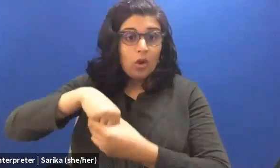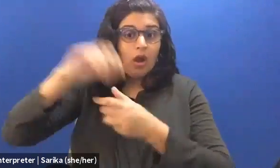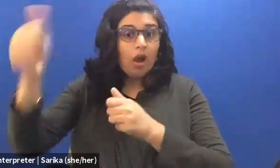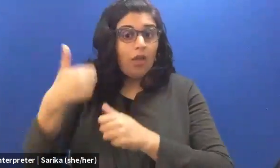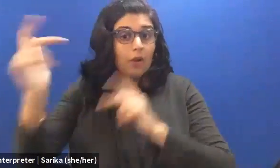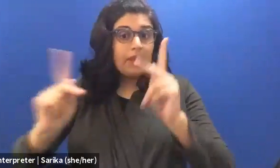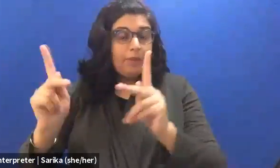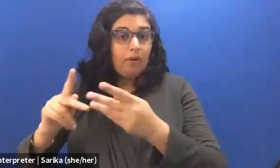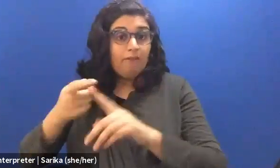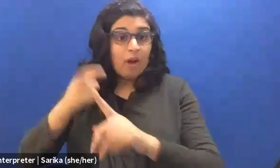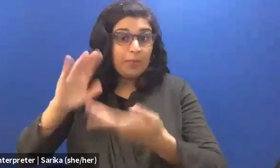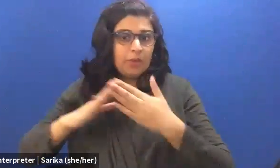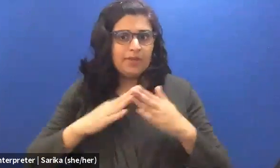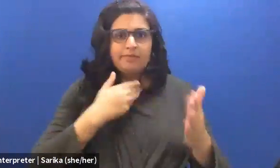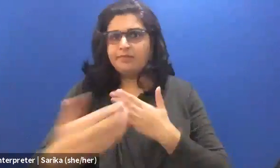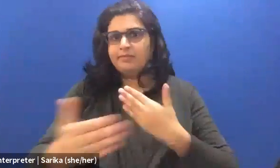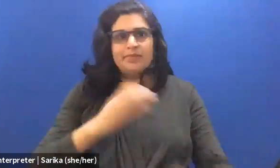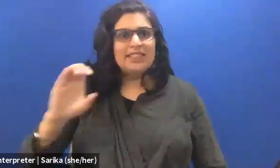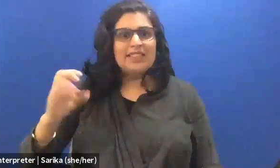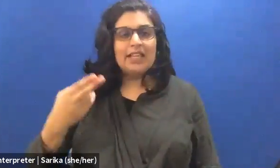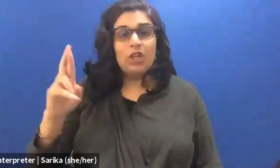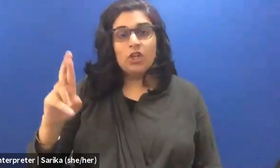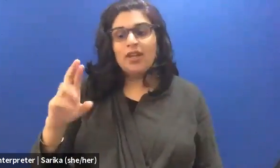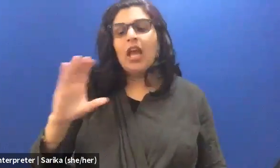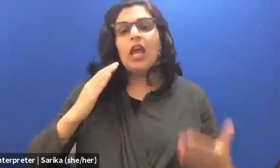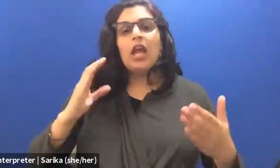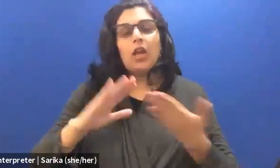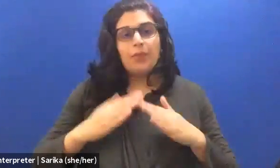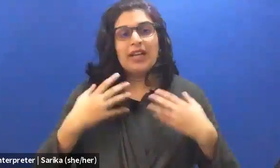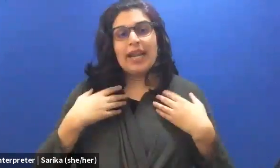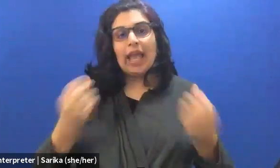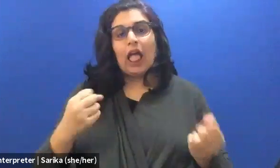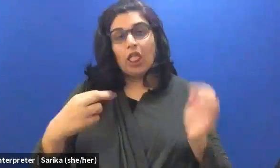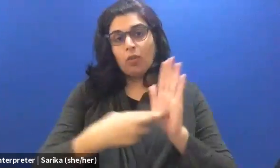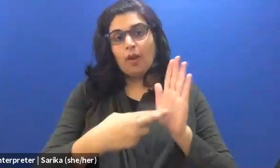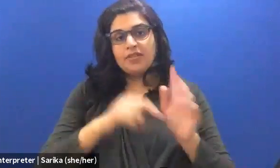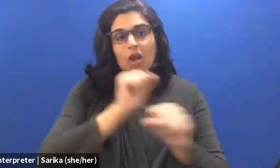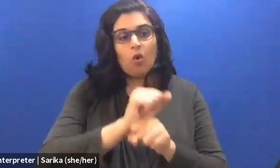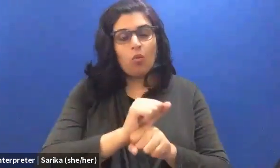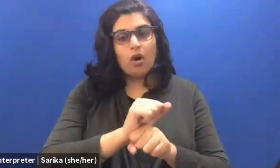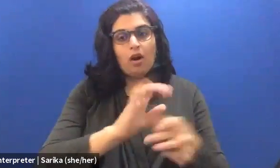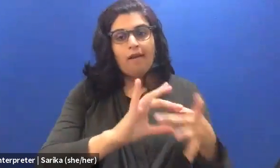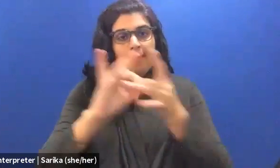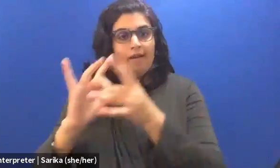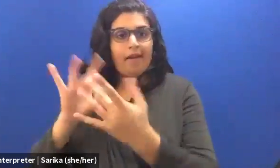people in the community, whether it's CHR, community health representatives that work on behalf of outreach in our